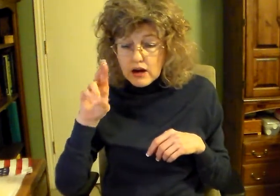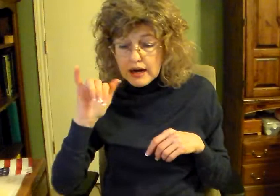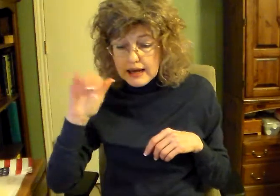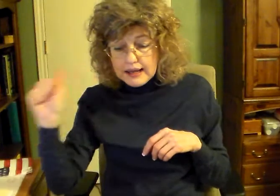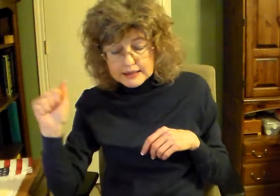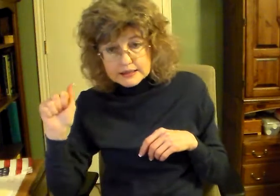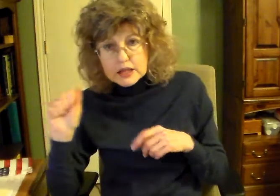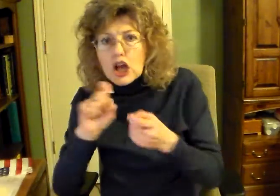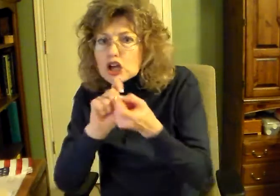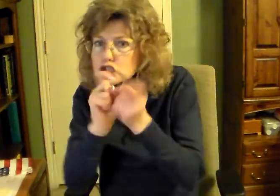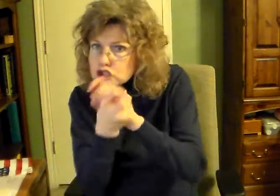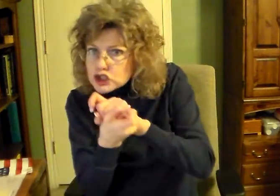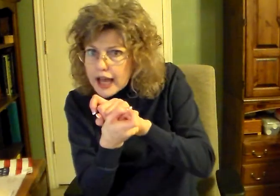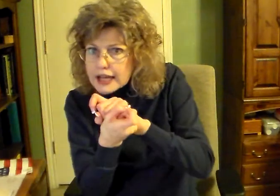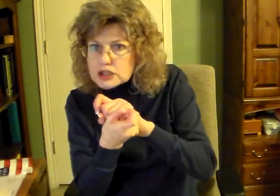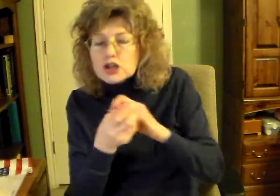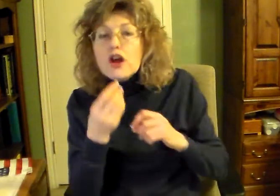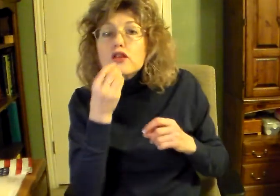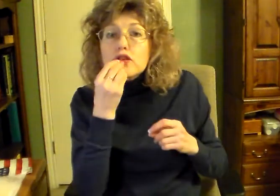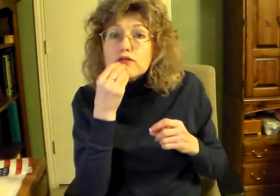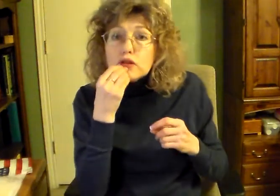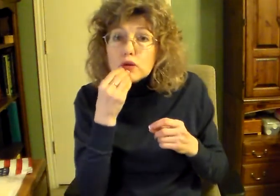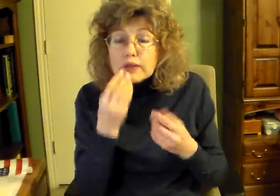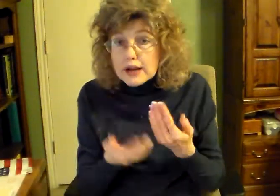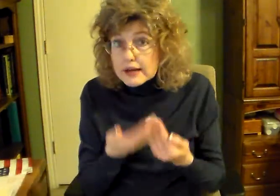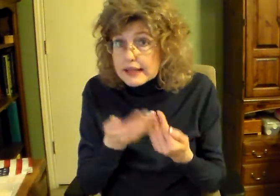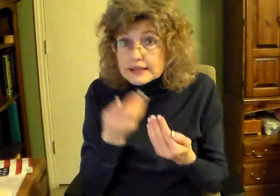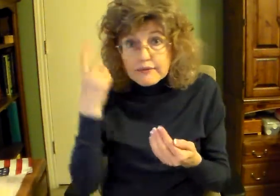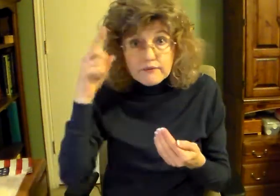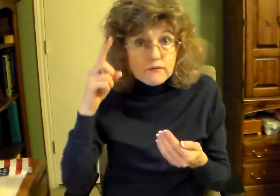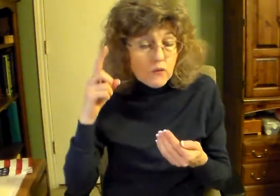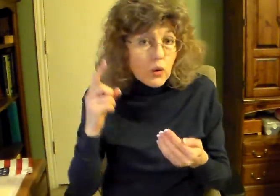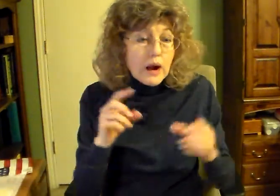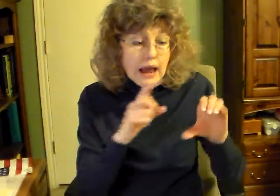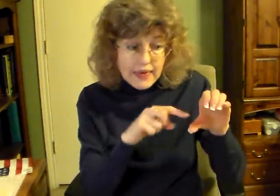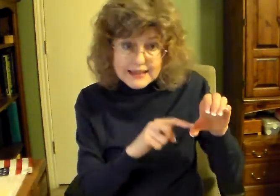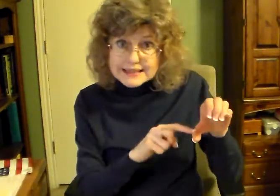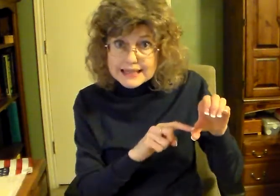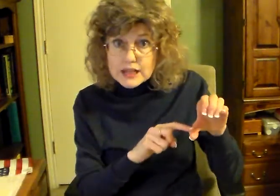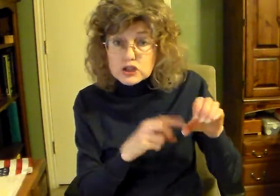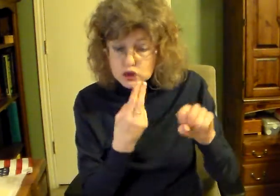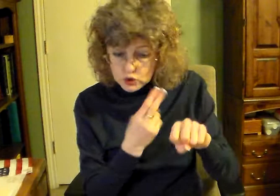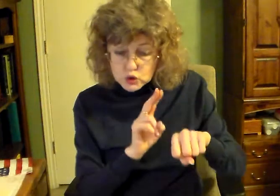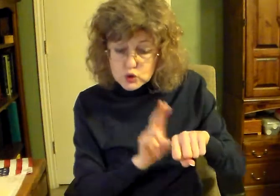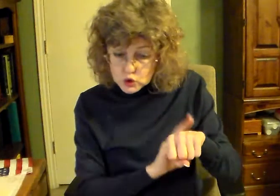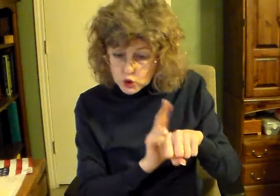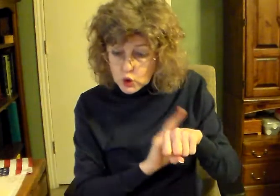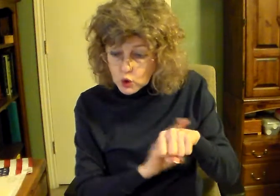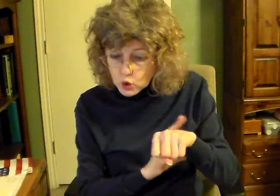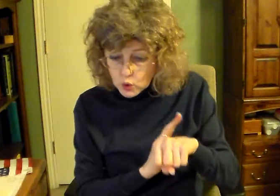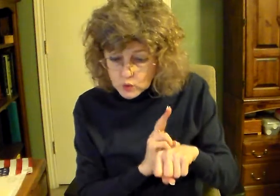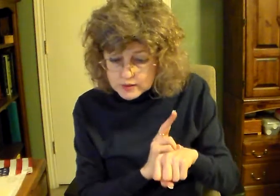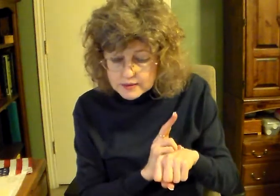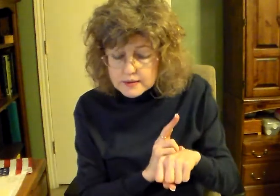that are convenient for the cell to use. Another organelle that plant cells have that animal cells don't have are